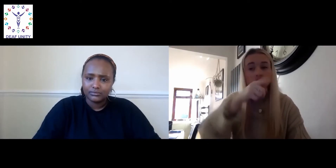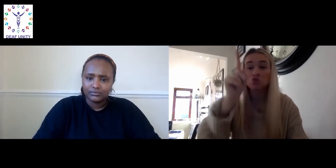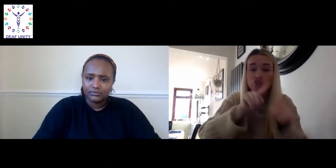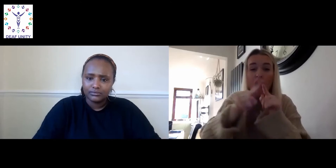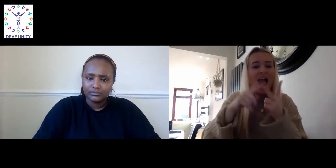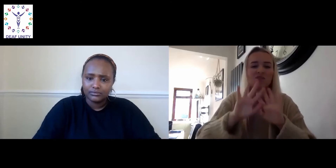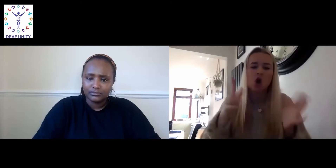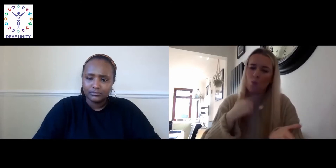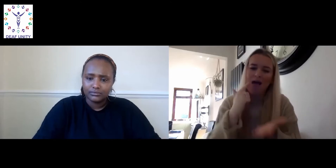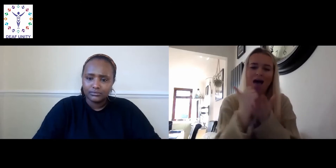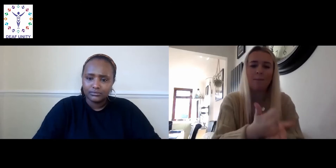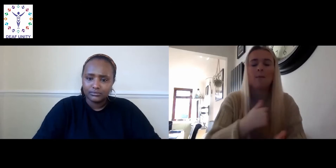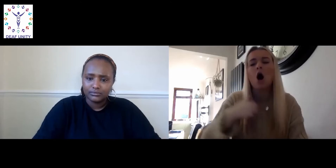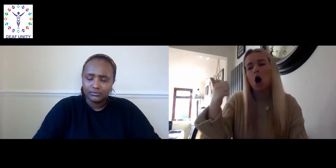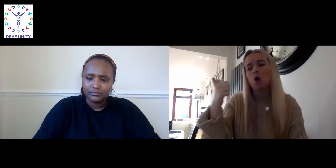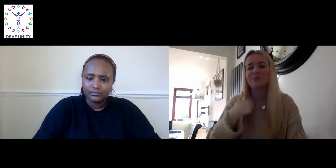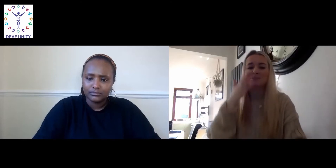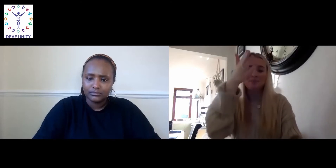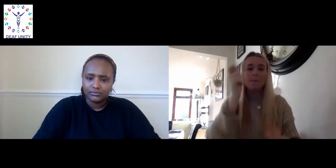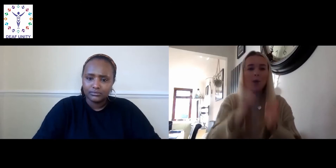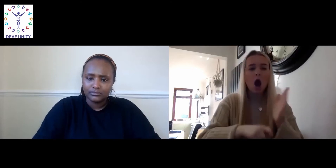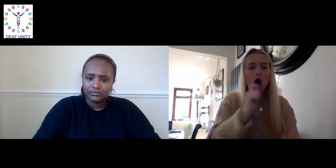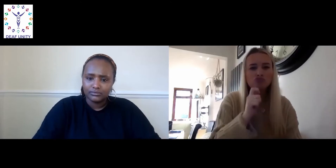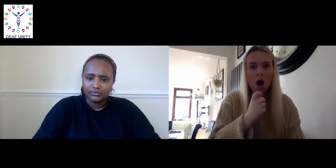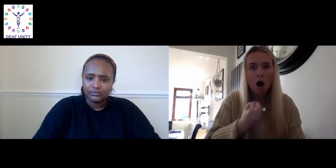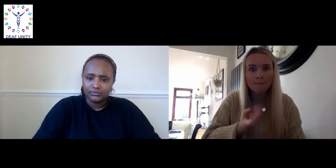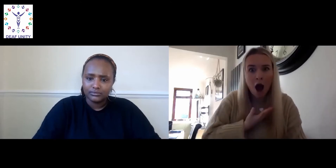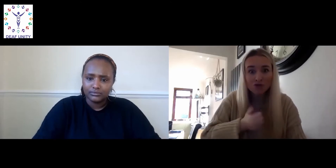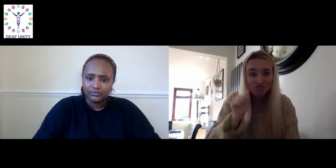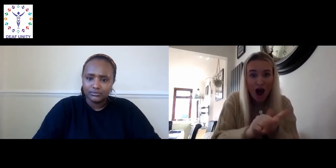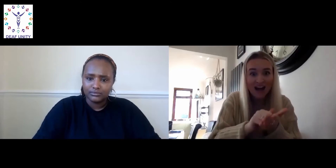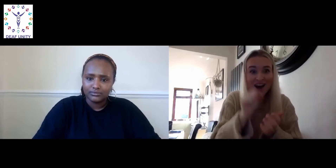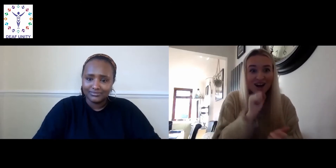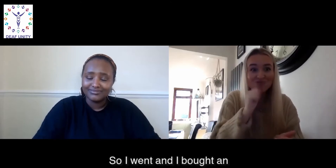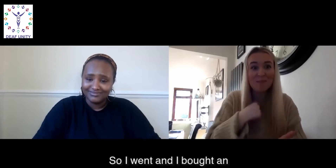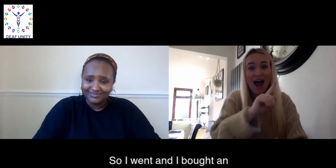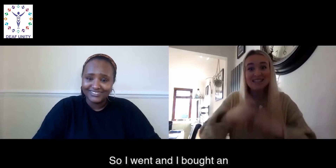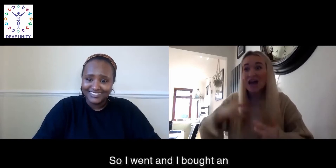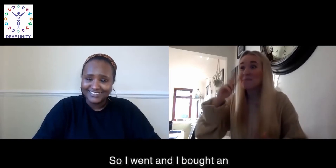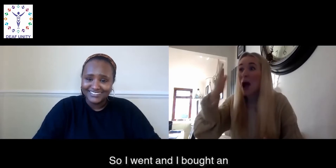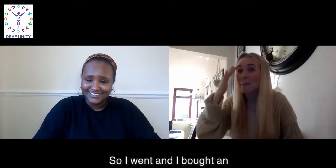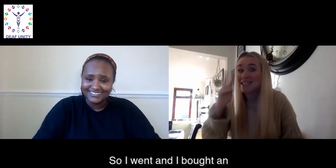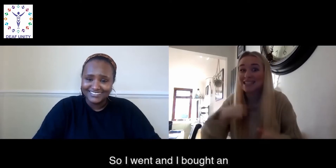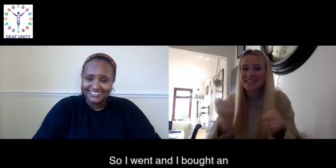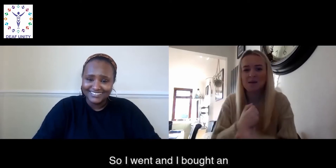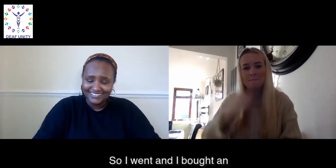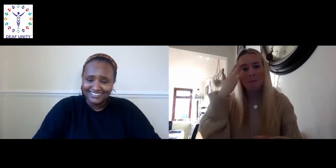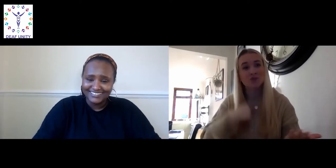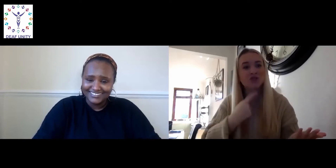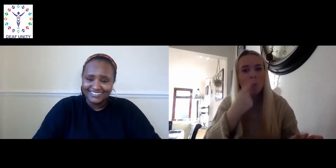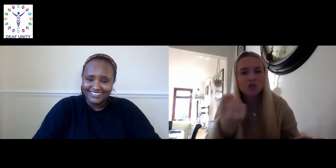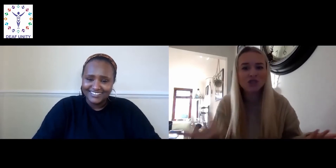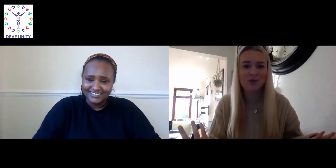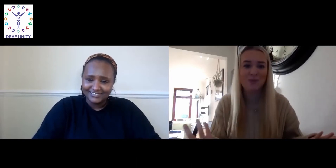what you want, go and try, and if you can't, I'll help you. I said, okay. So I went and I bought an ice cream, and she was right. I said,